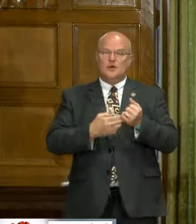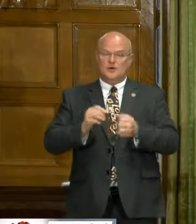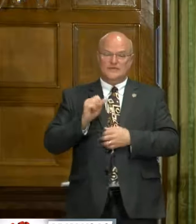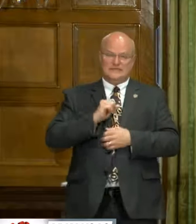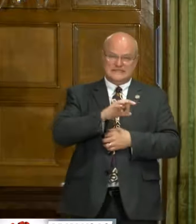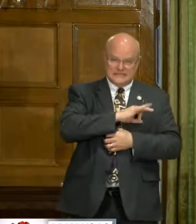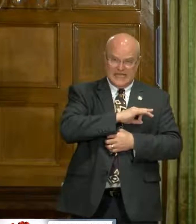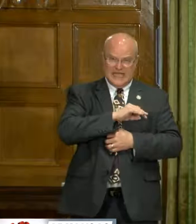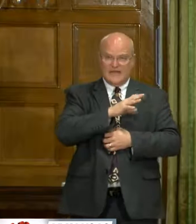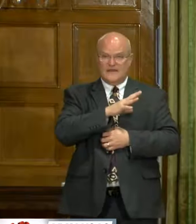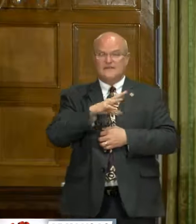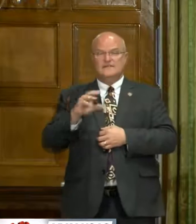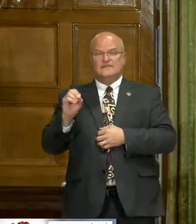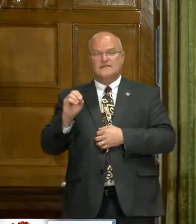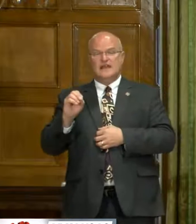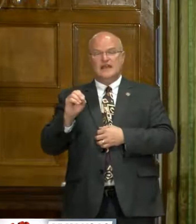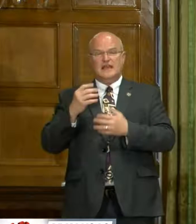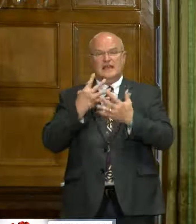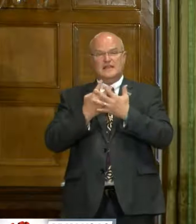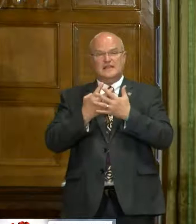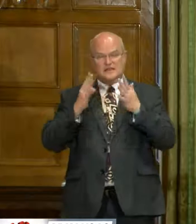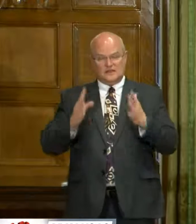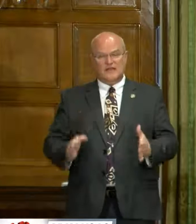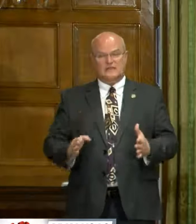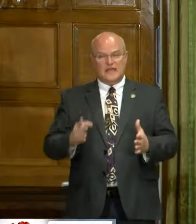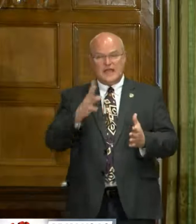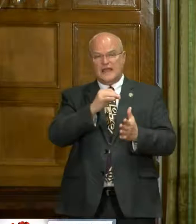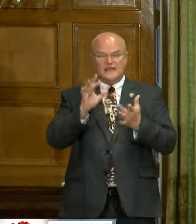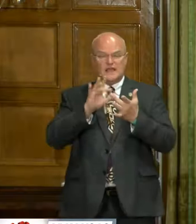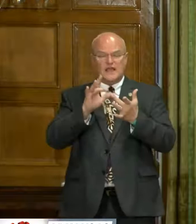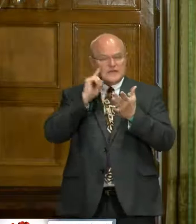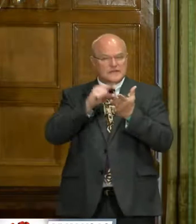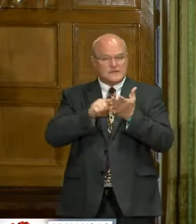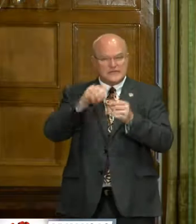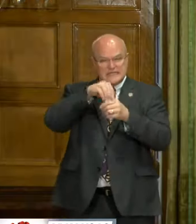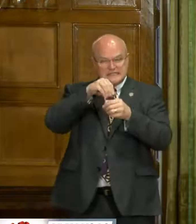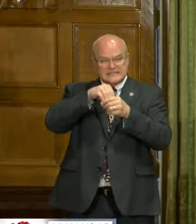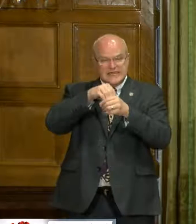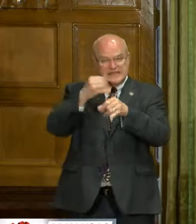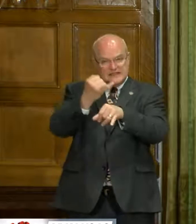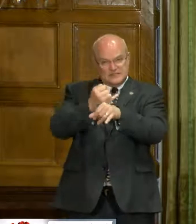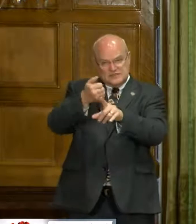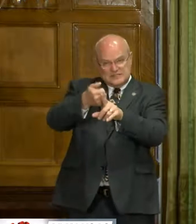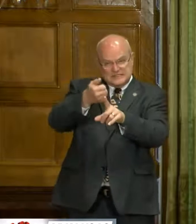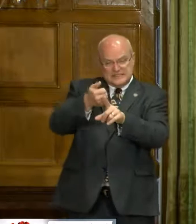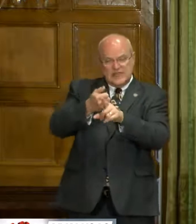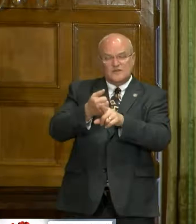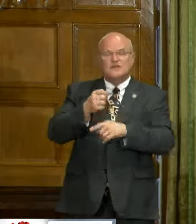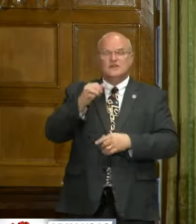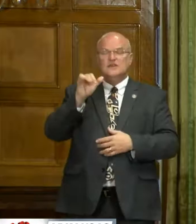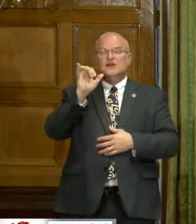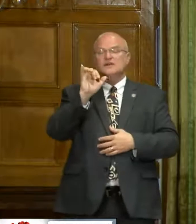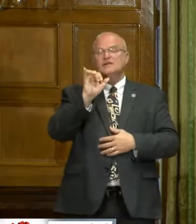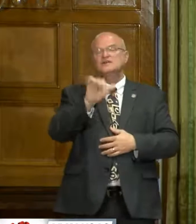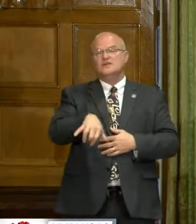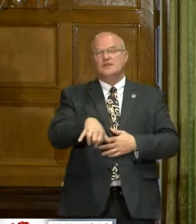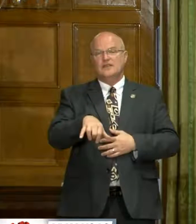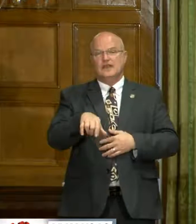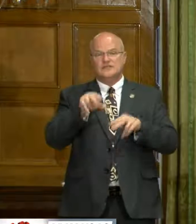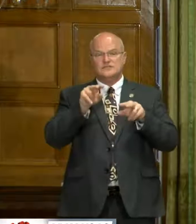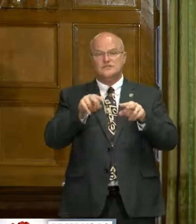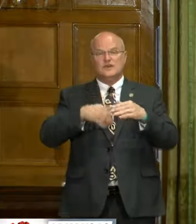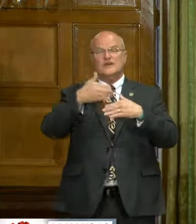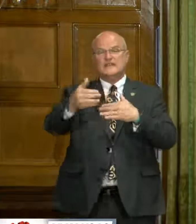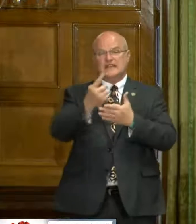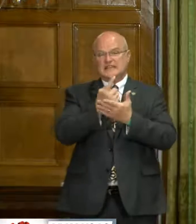of staff and their contact tracing within the institution itself. And so that's, as you